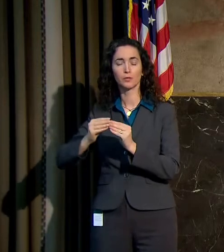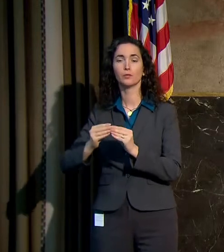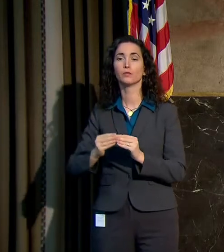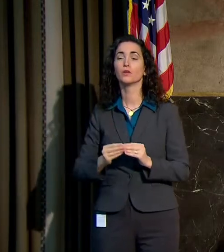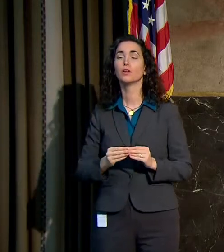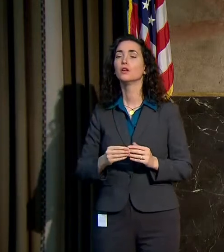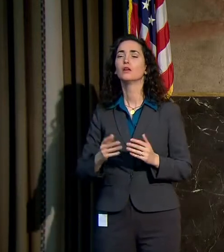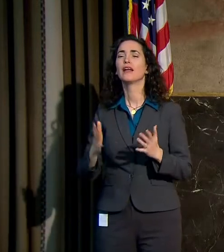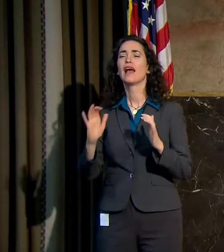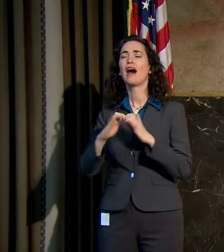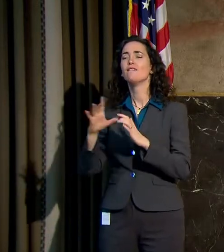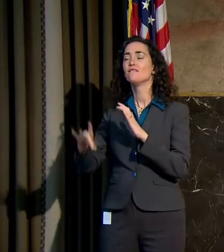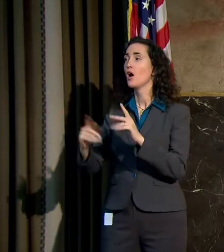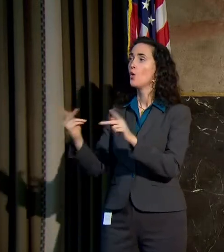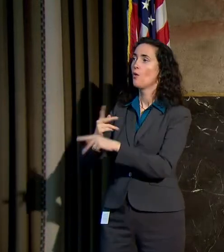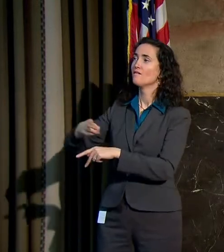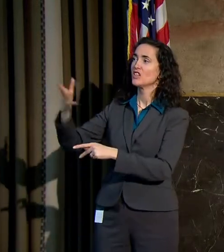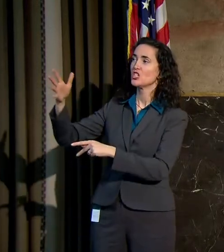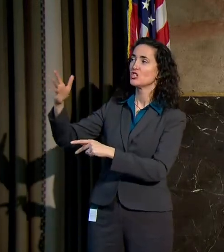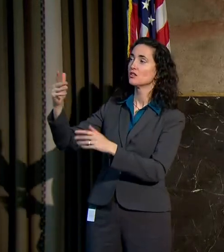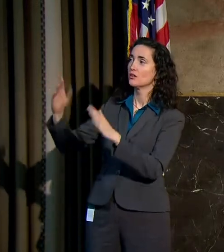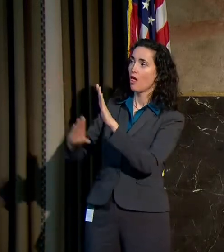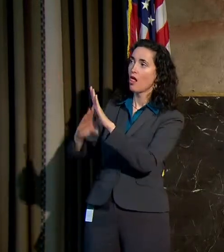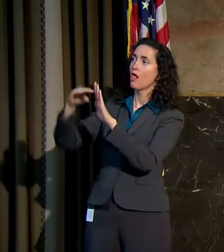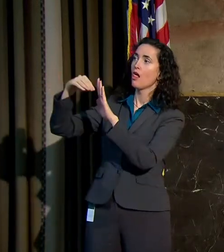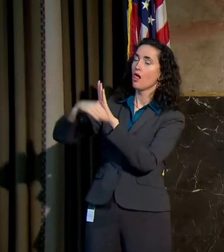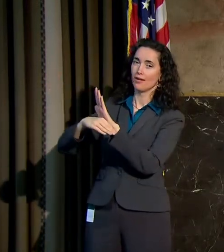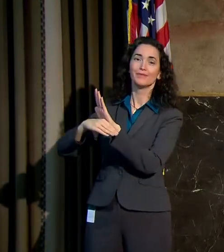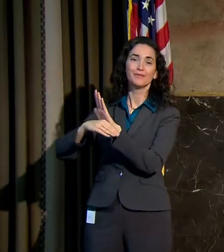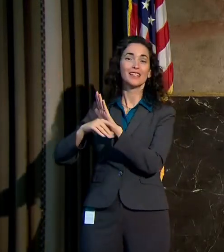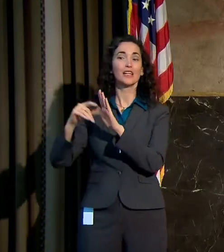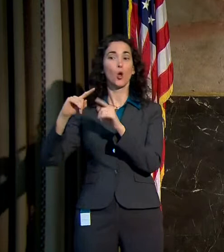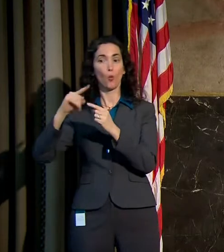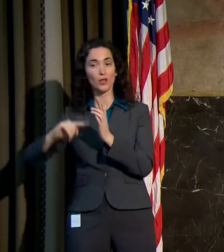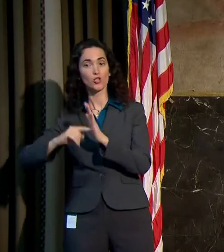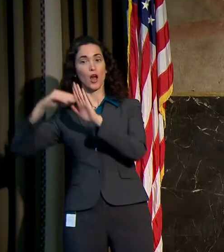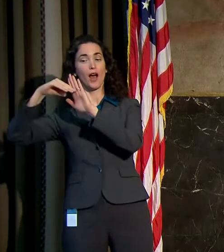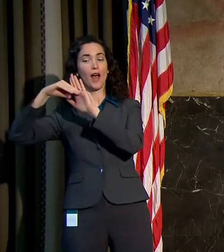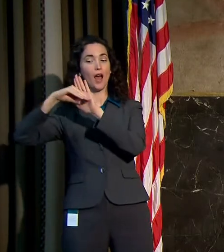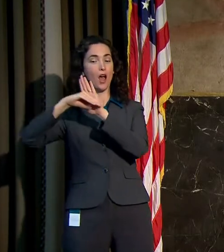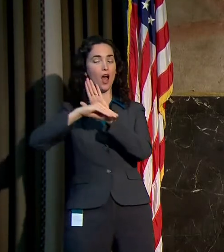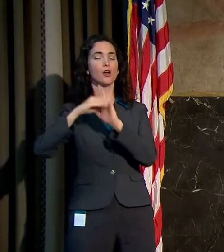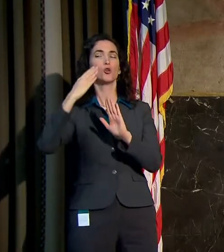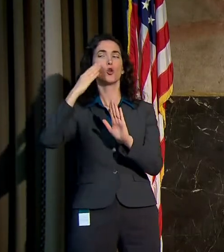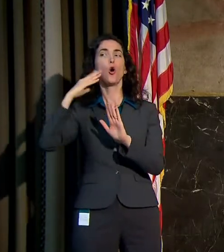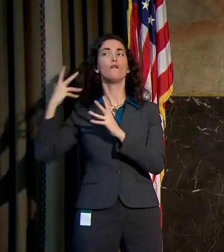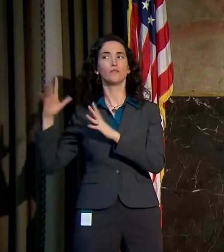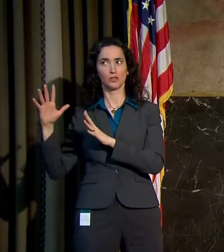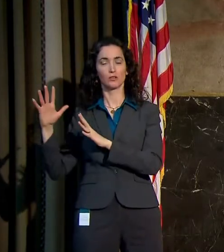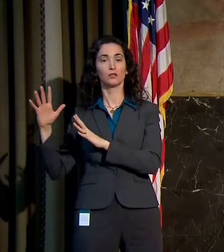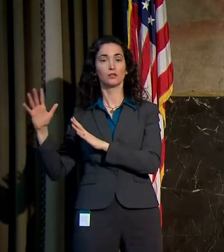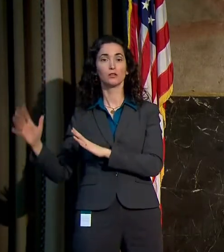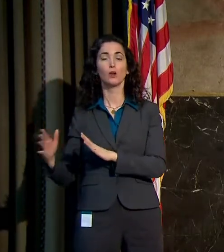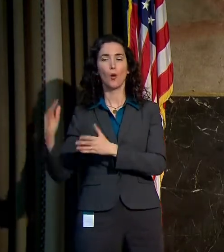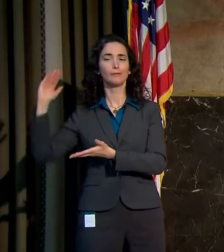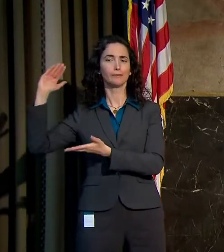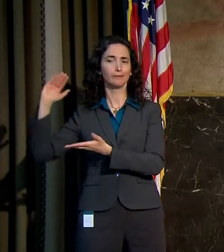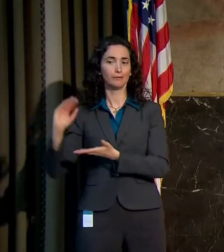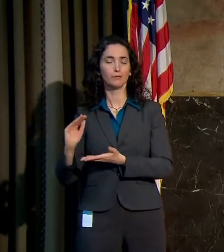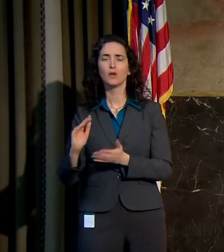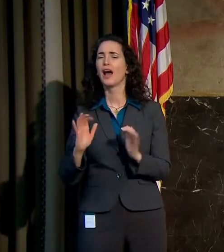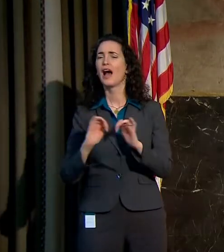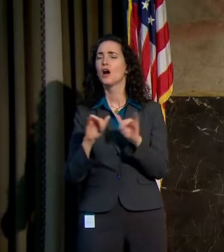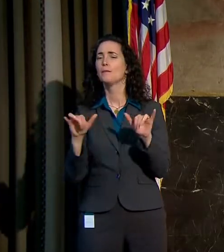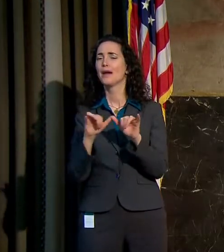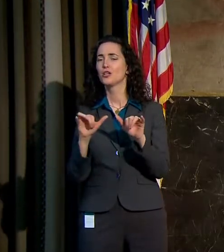you've peaked until you're on the other side of it. But as the Governor said, there's 2 points to make to that. Number